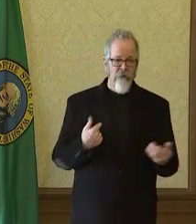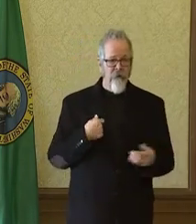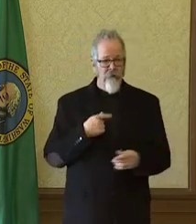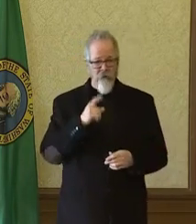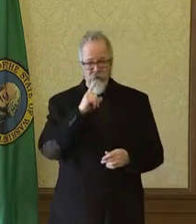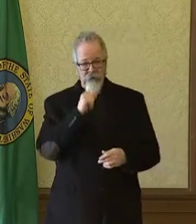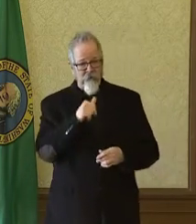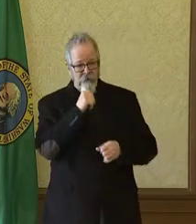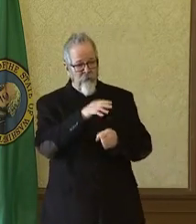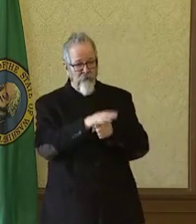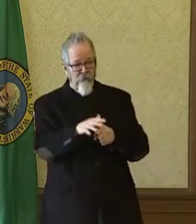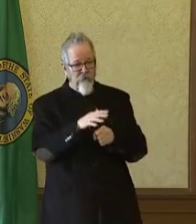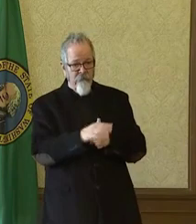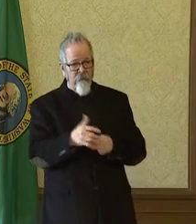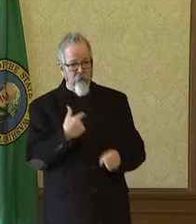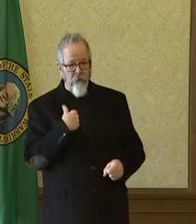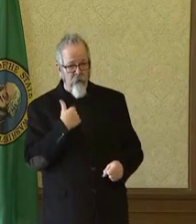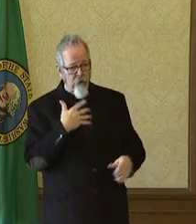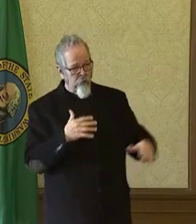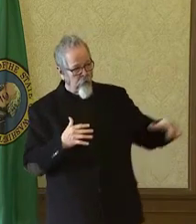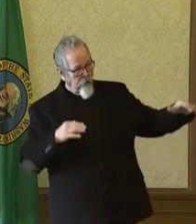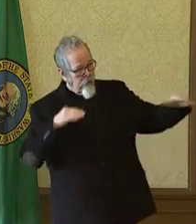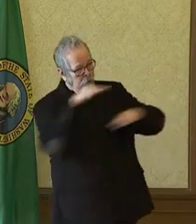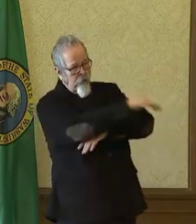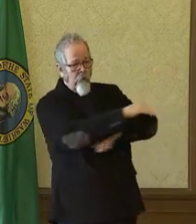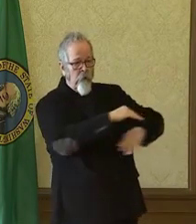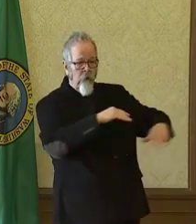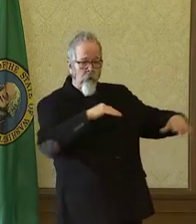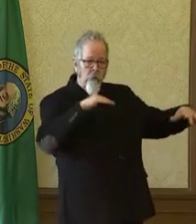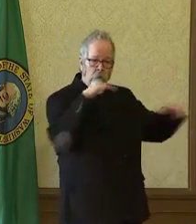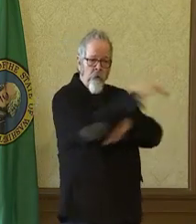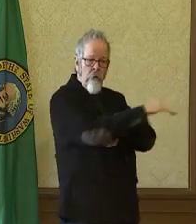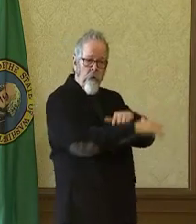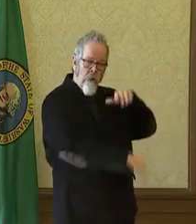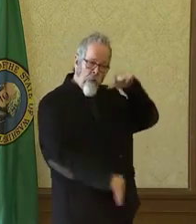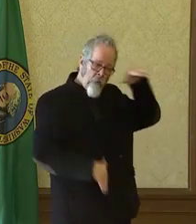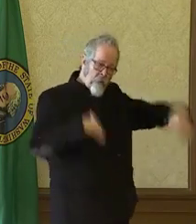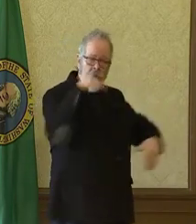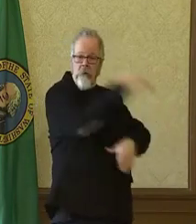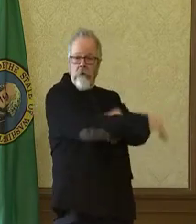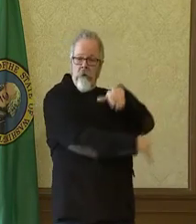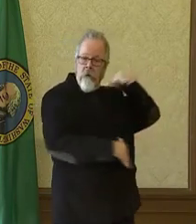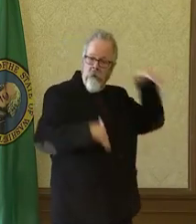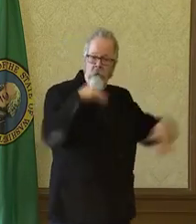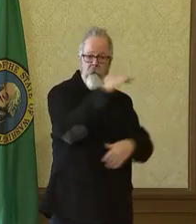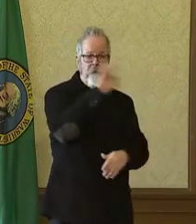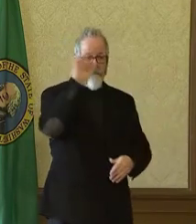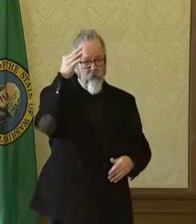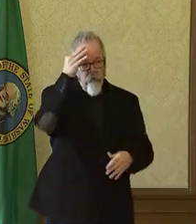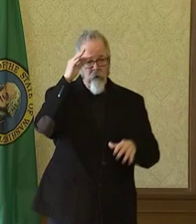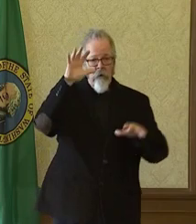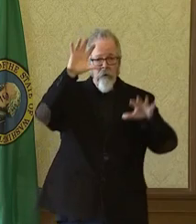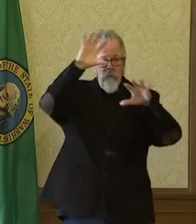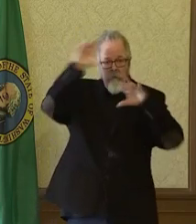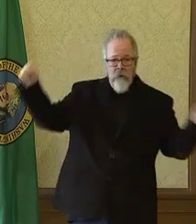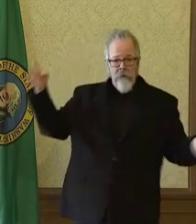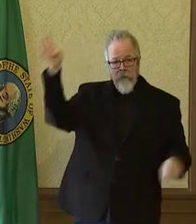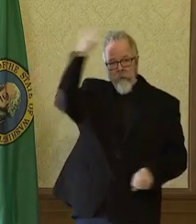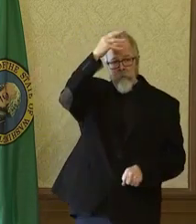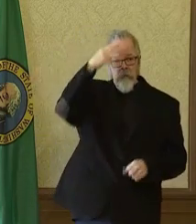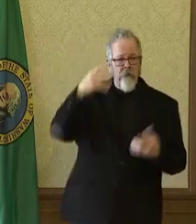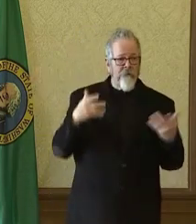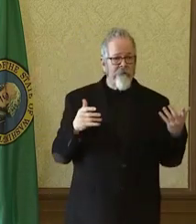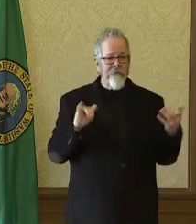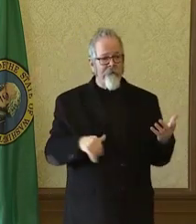power I possess, to use their ability to order the production of these kits. The President of the United States does